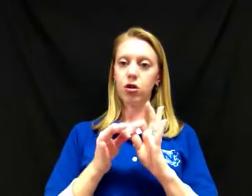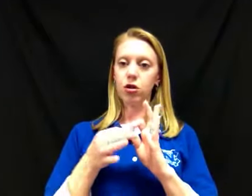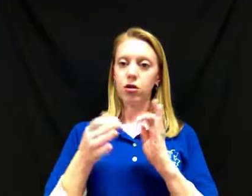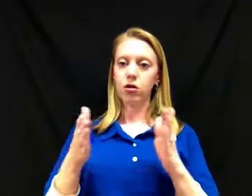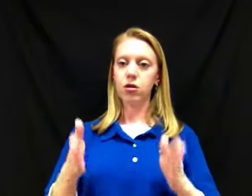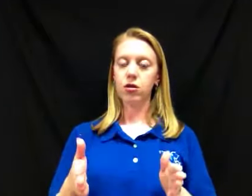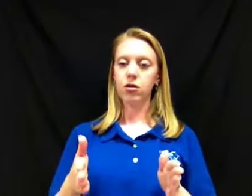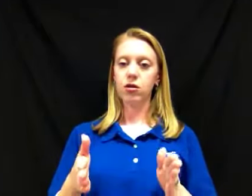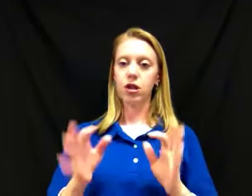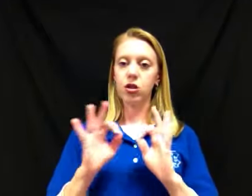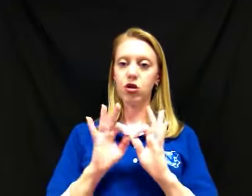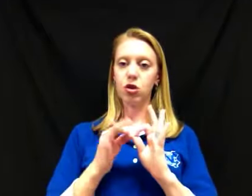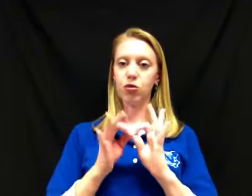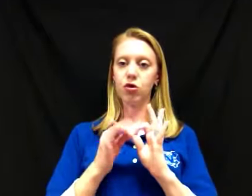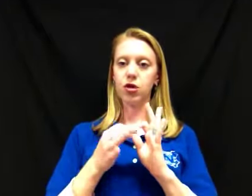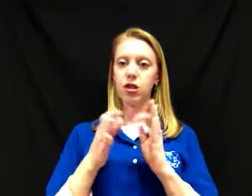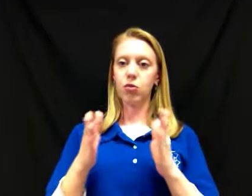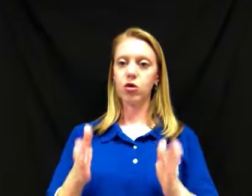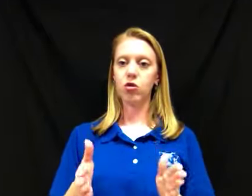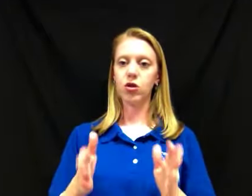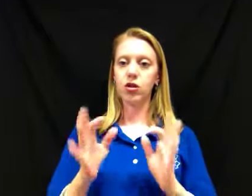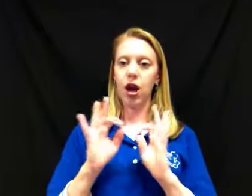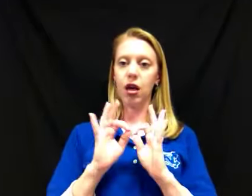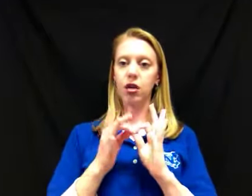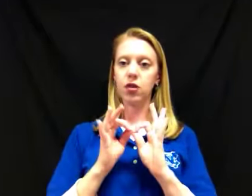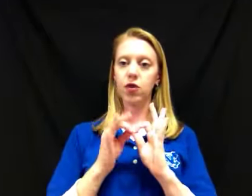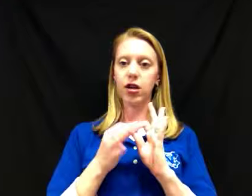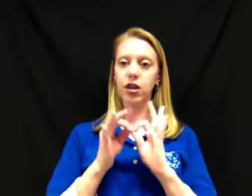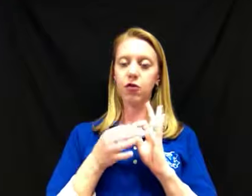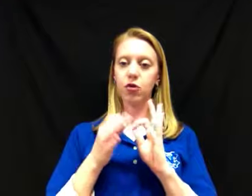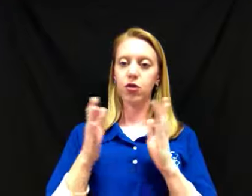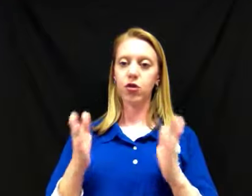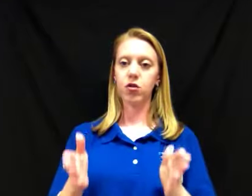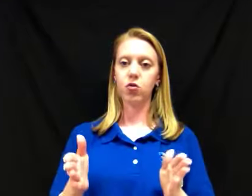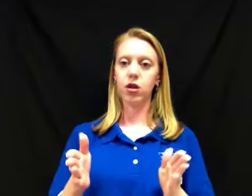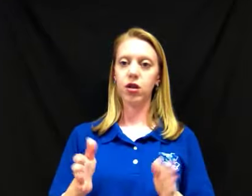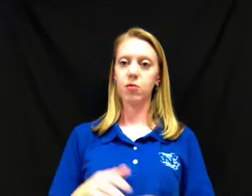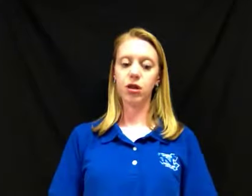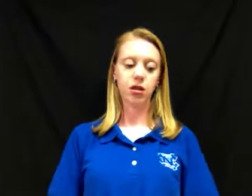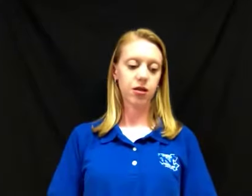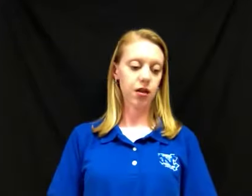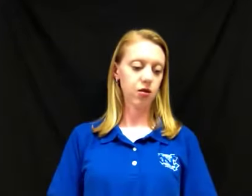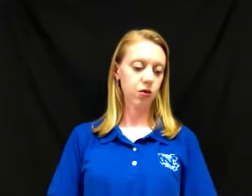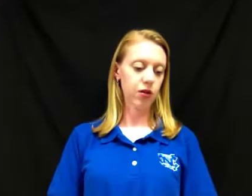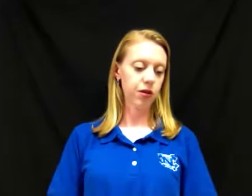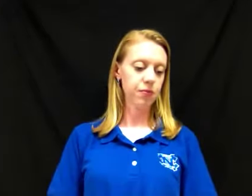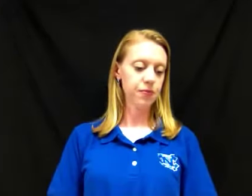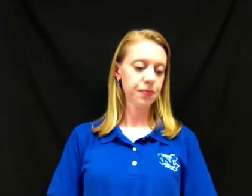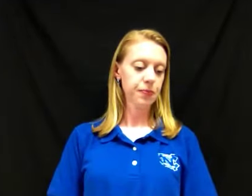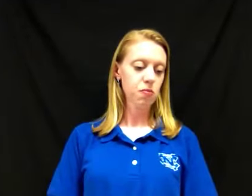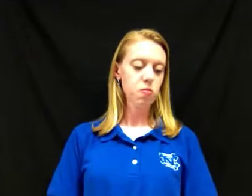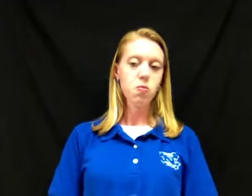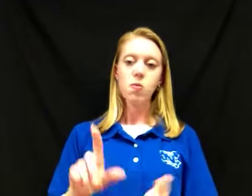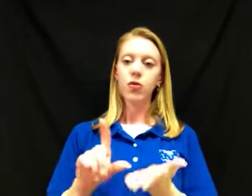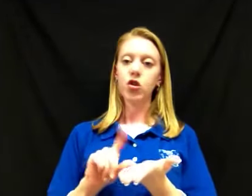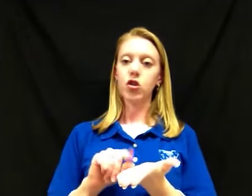Interpreter. An interpreter is someone who signs for a deaf person what is being said around them.